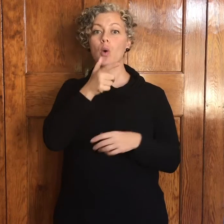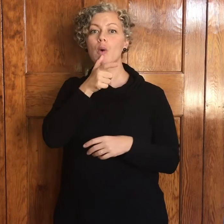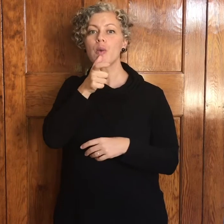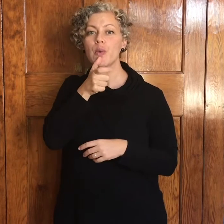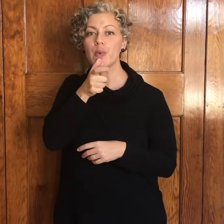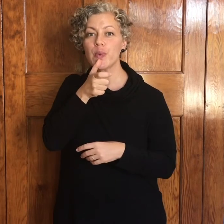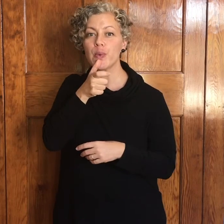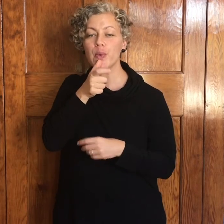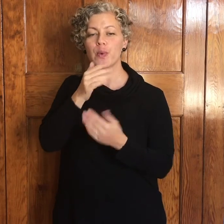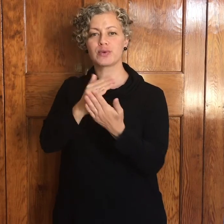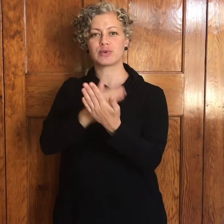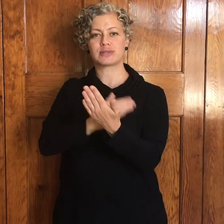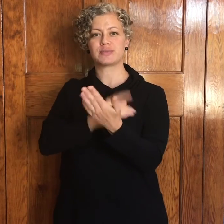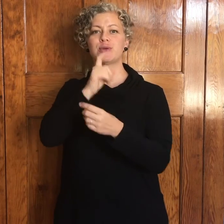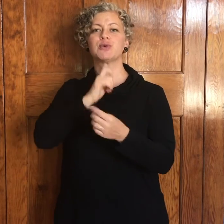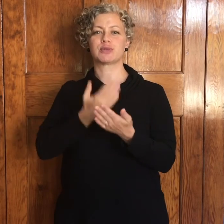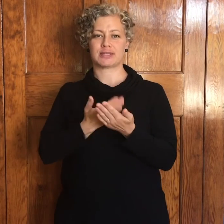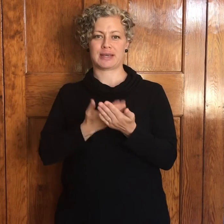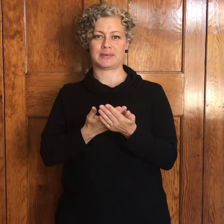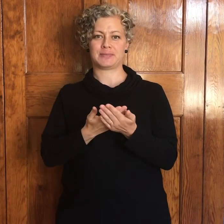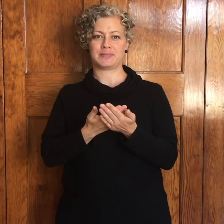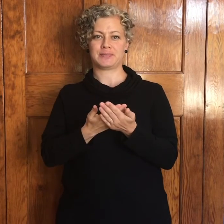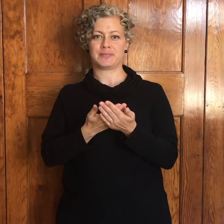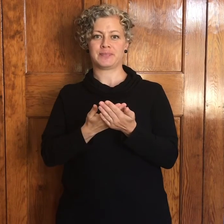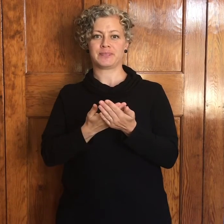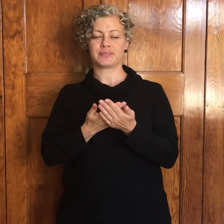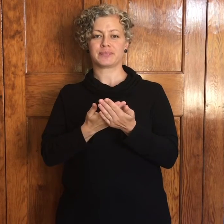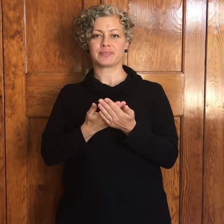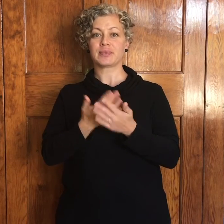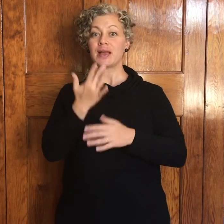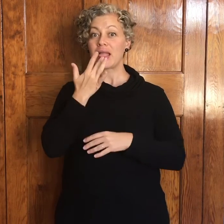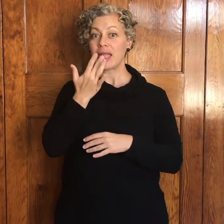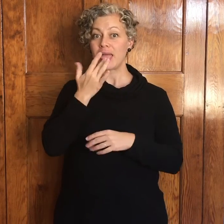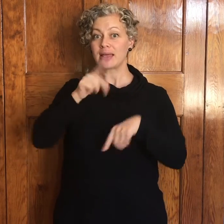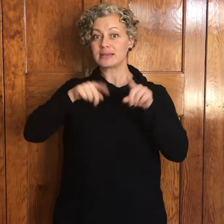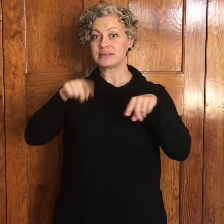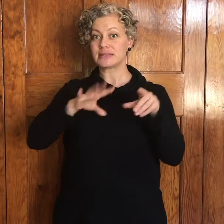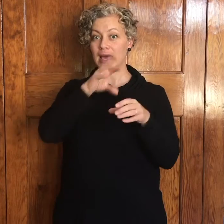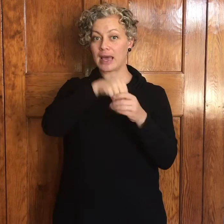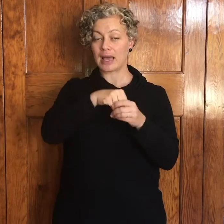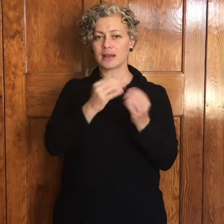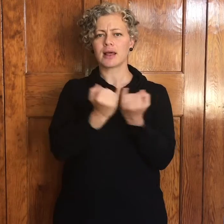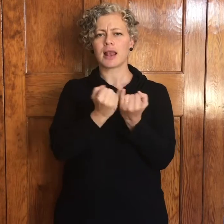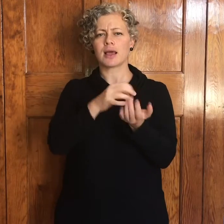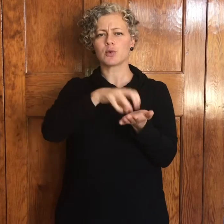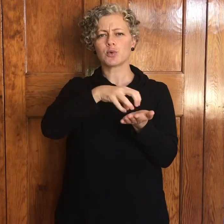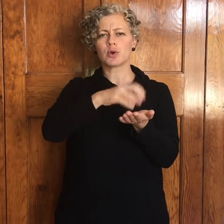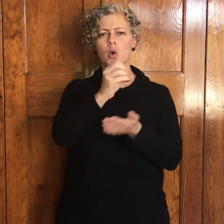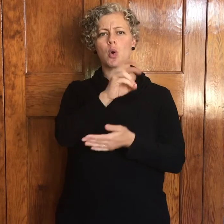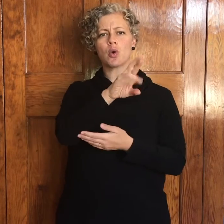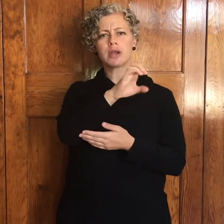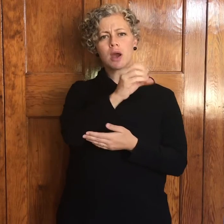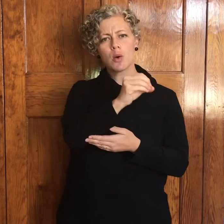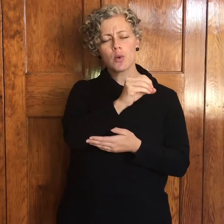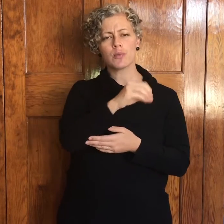Add in flavor favorites such as Oreos, chocolate, peppermint